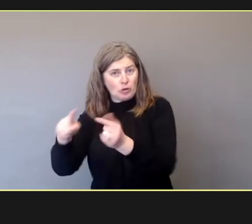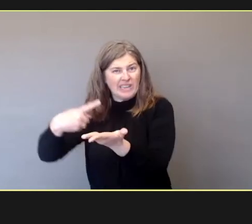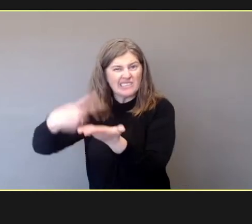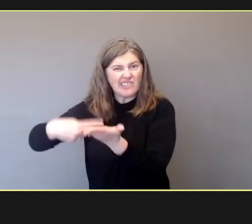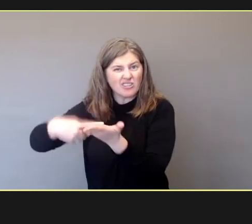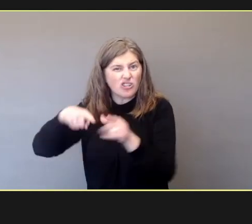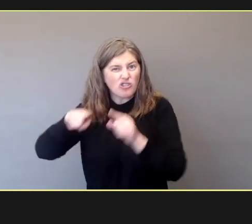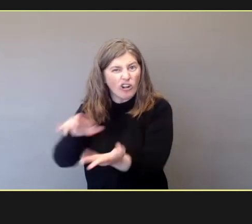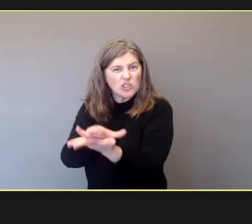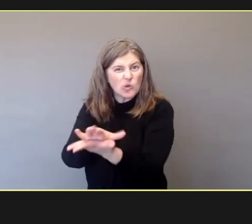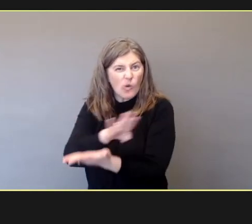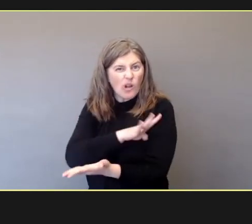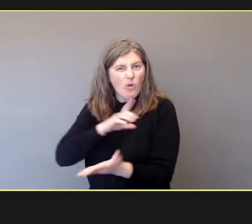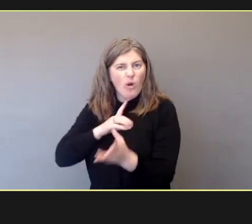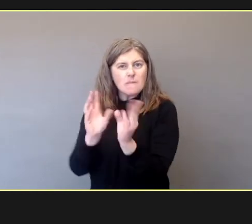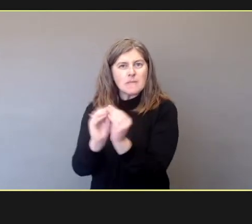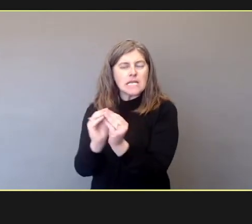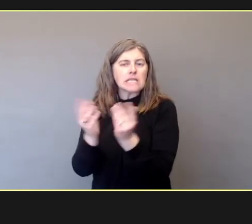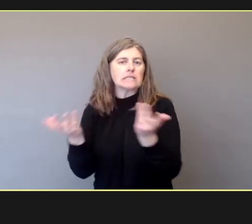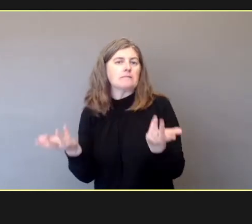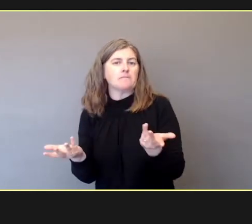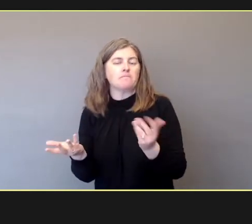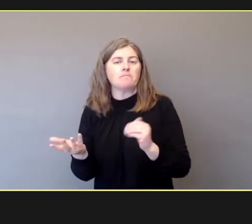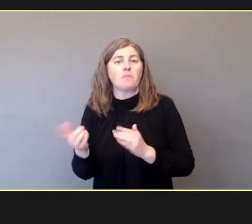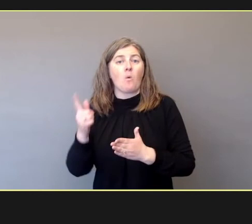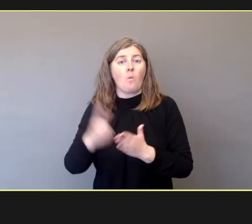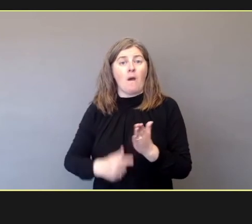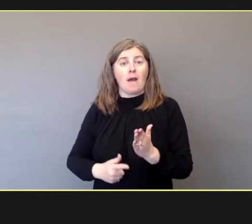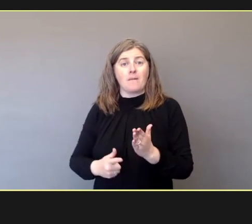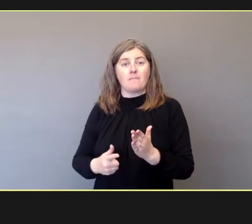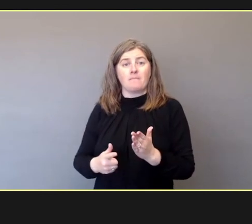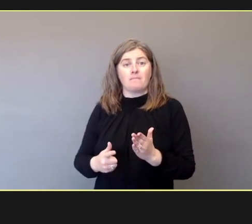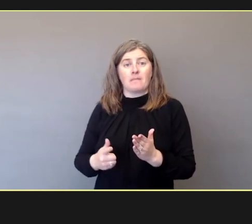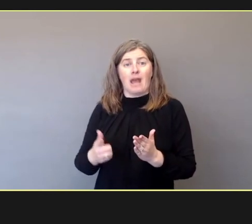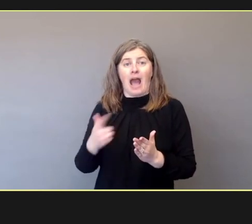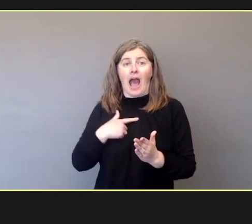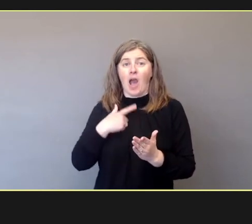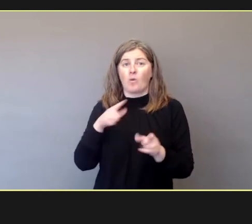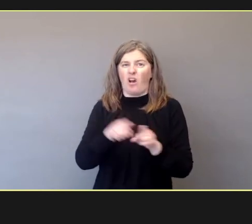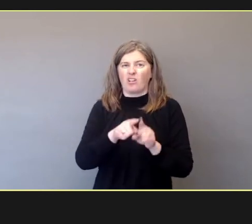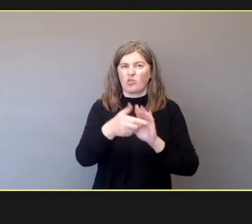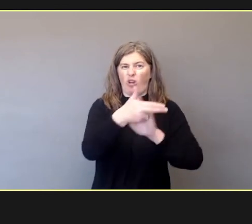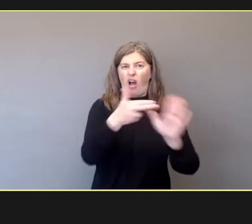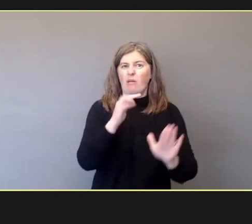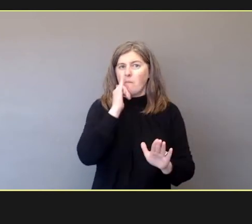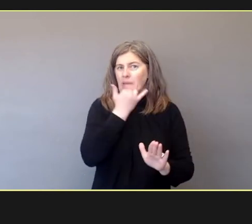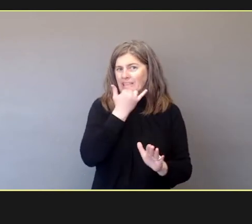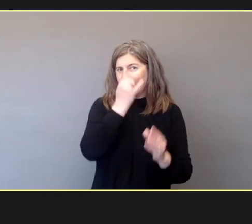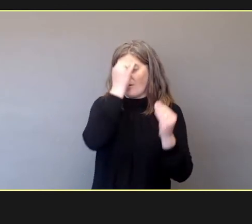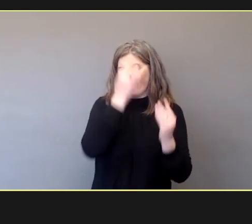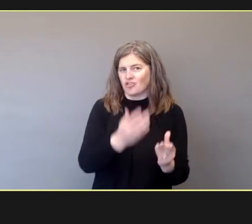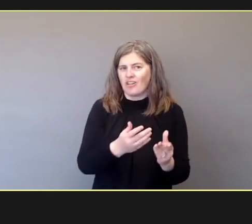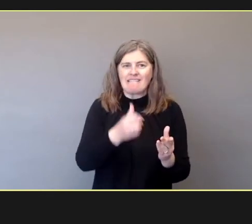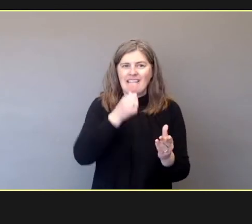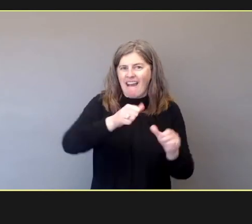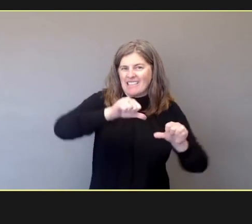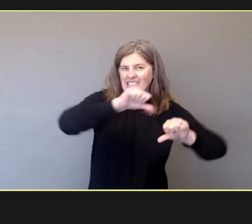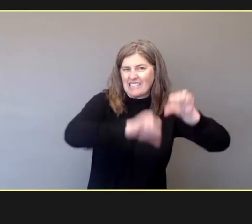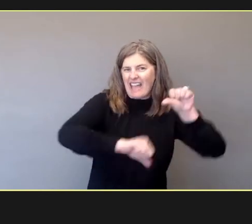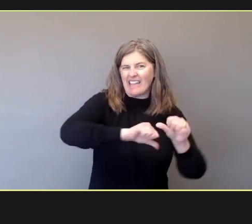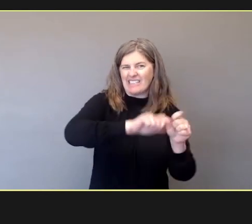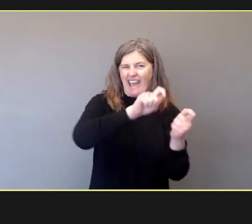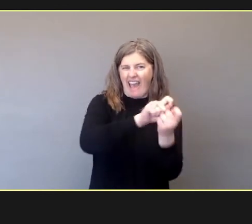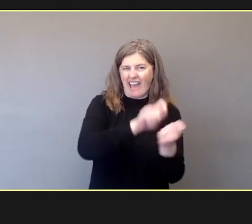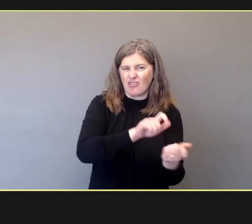meetings, and that, what I would term misinformation, like non-scientifically accurate